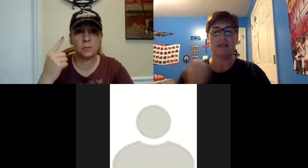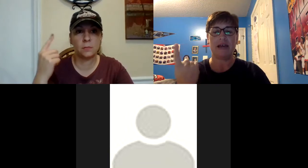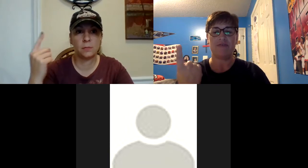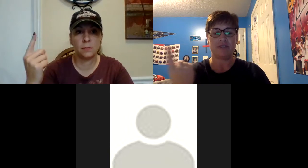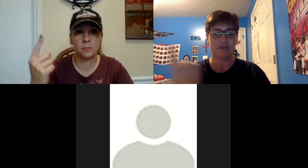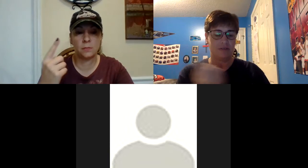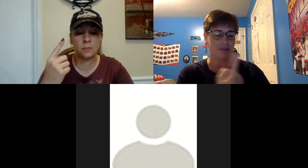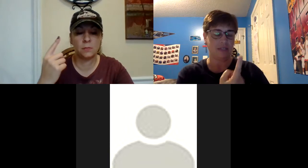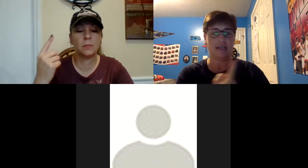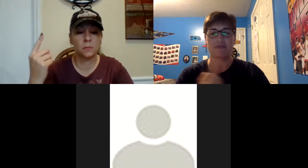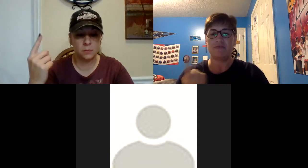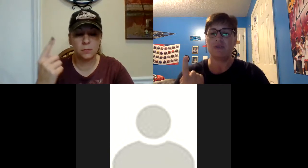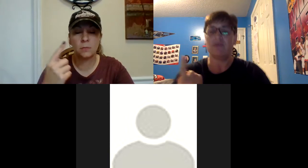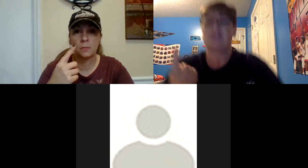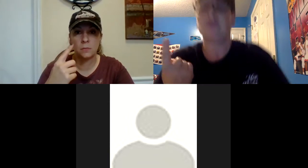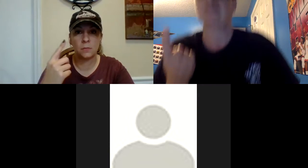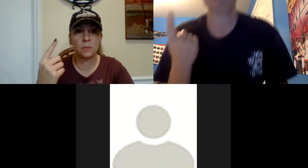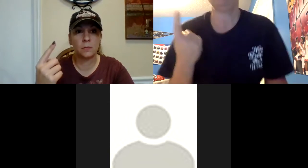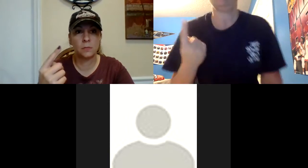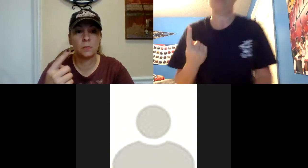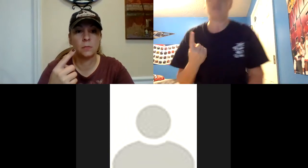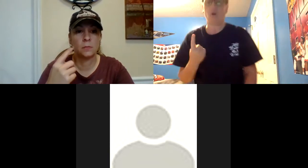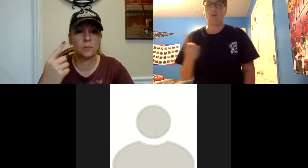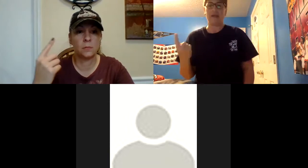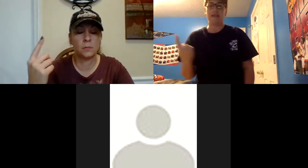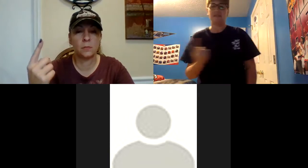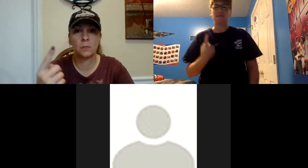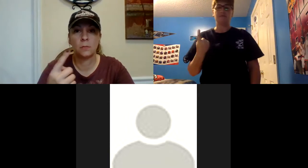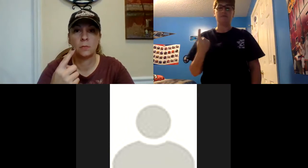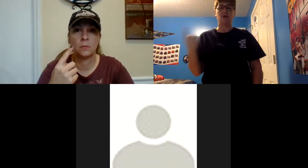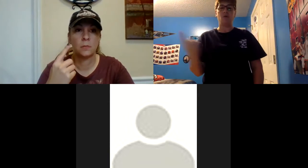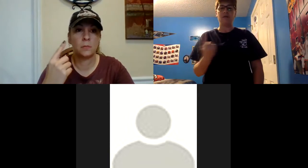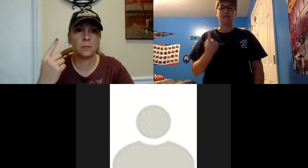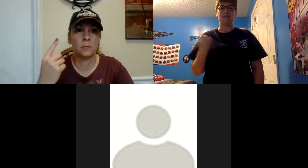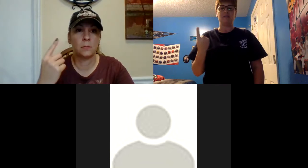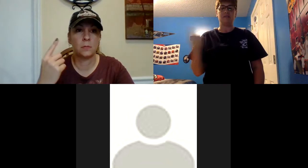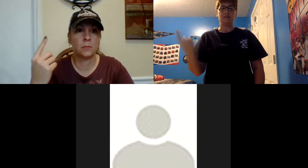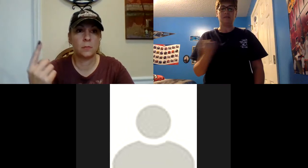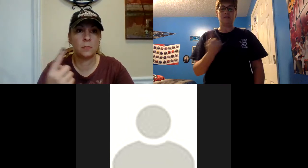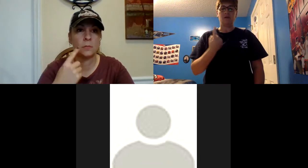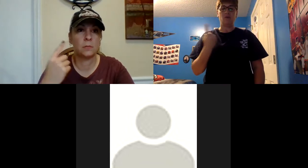to the left of you. So it's just always.